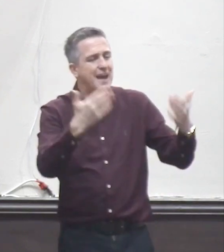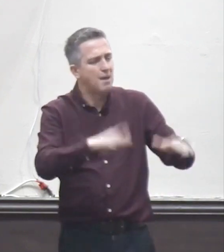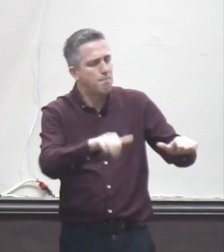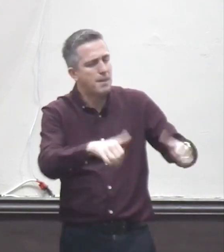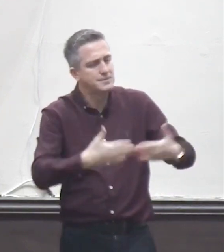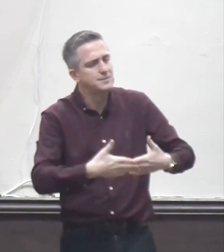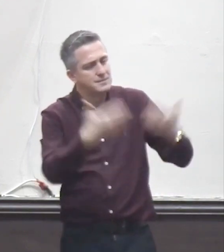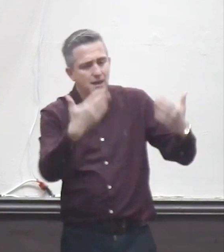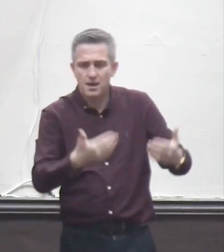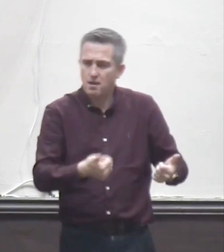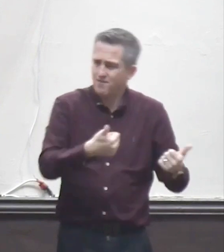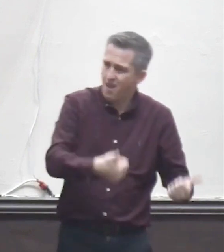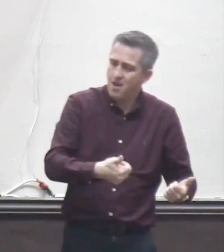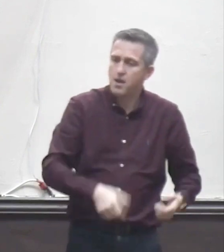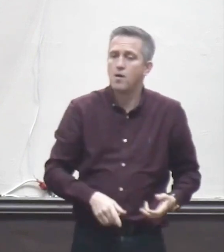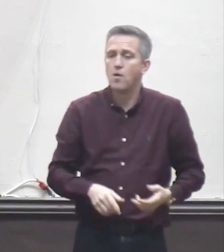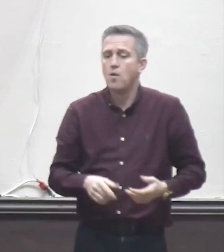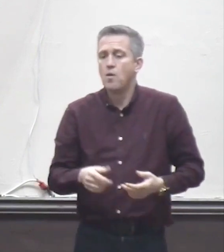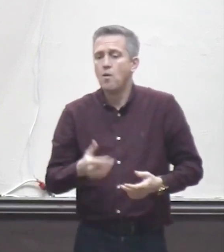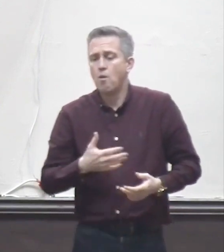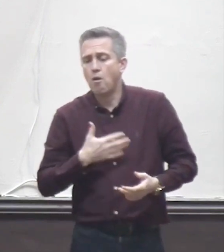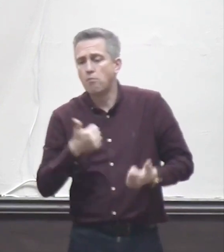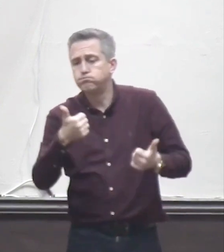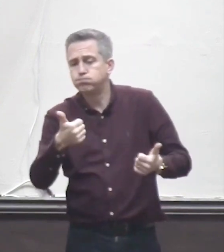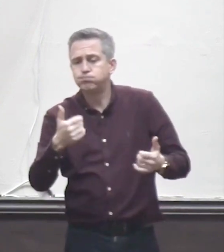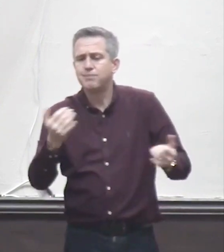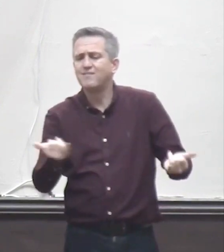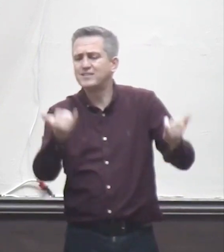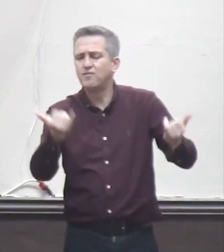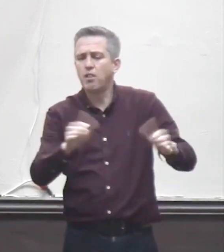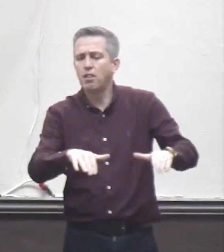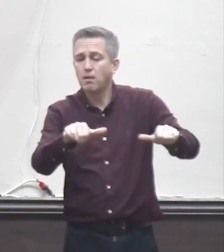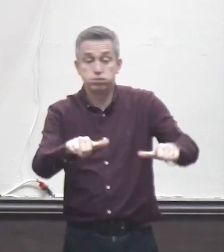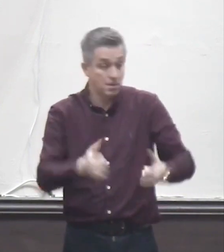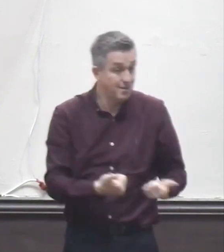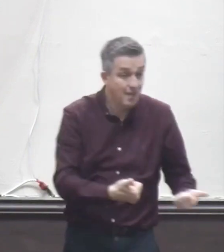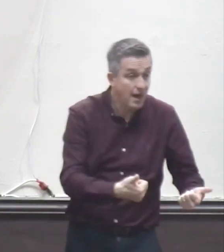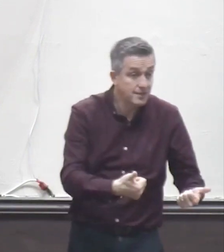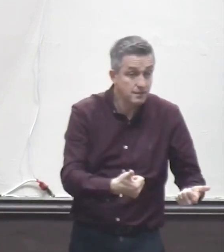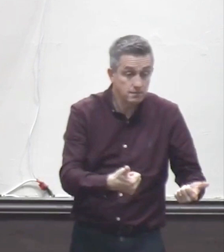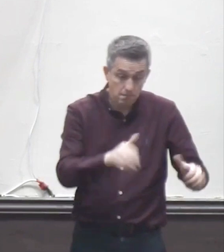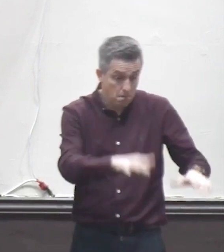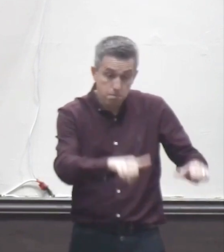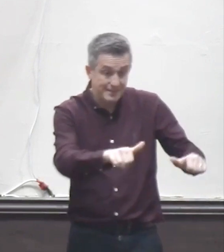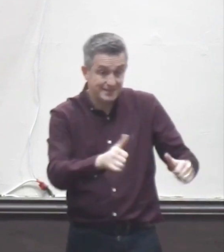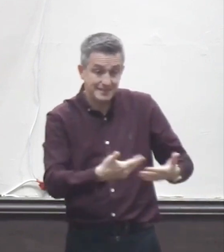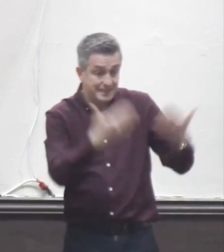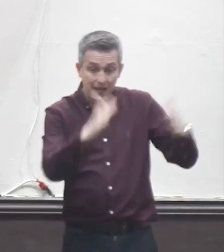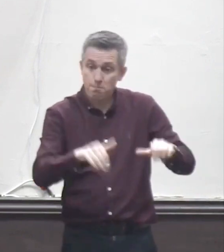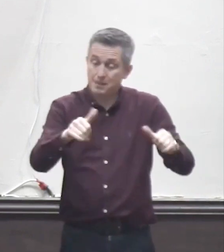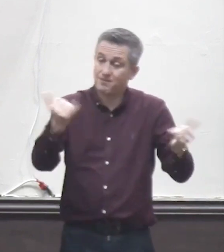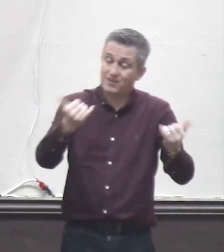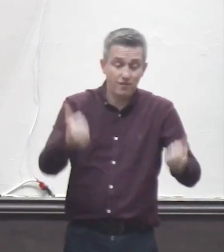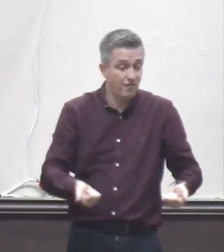day, or to wish them, you know, a blessed festival, this is something fine. This is okay to do.